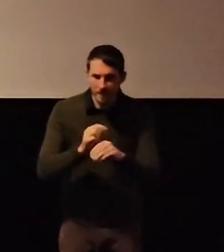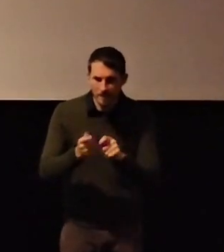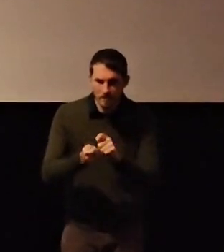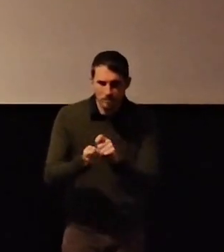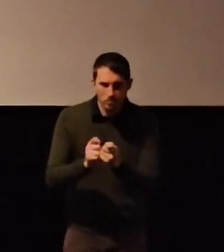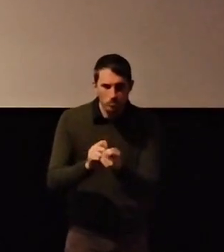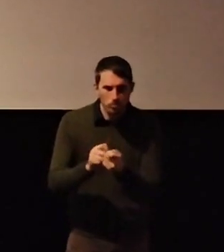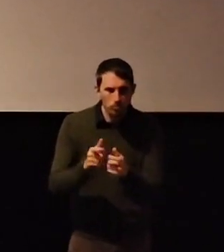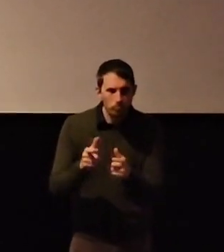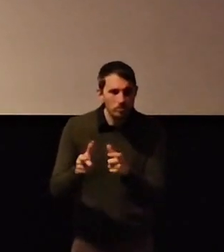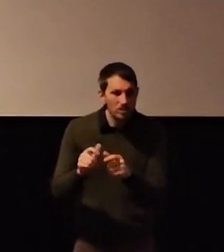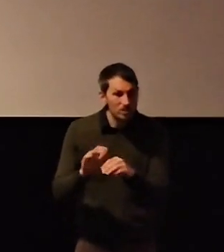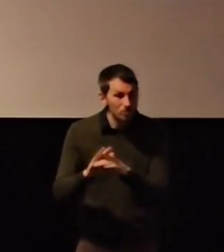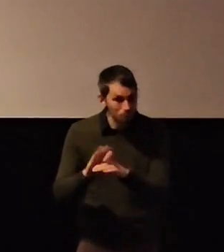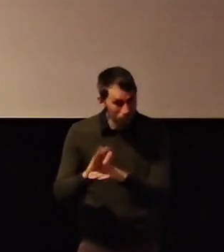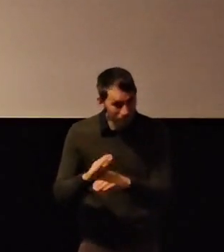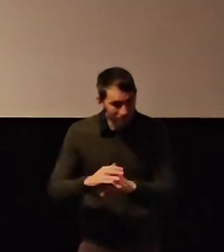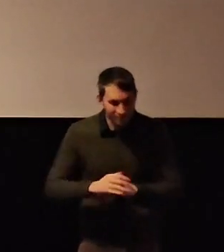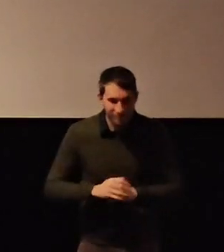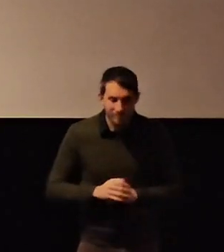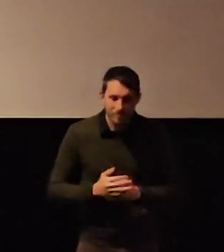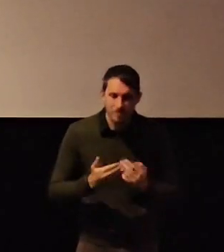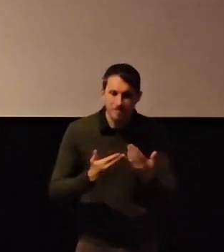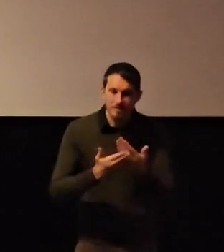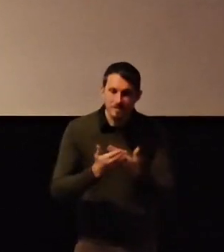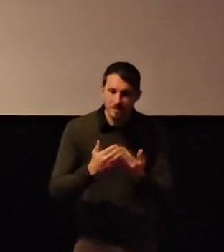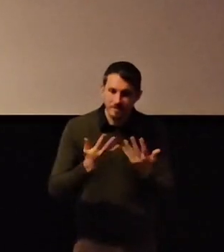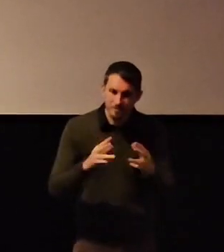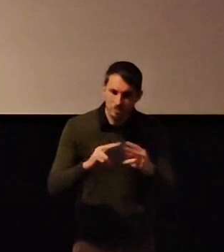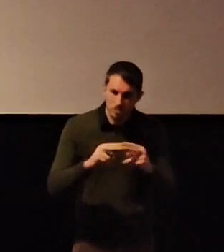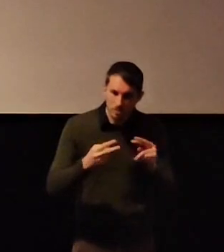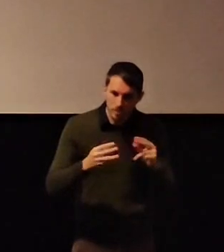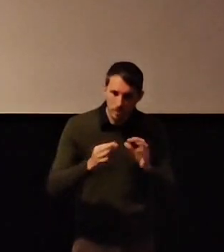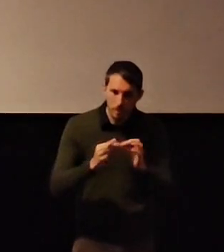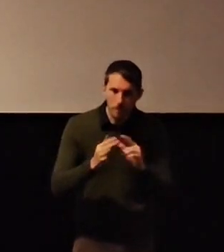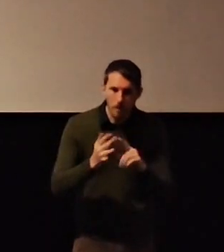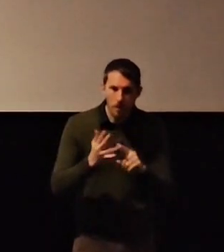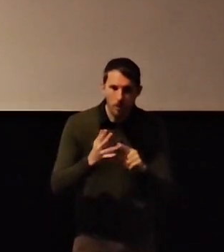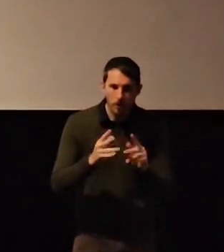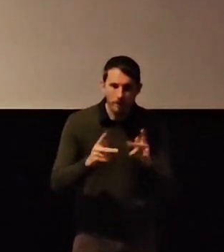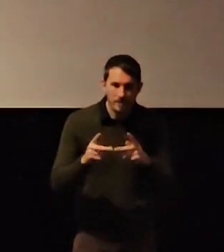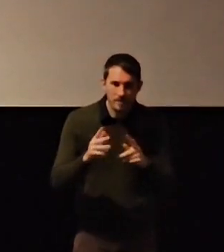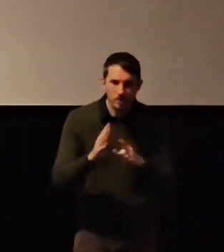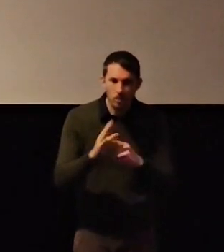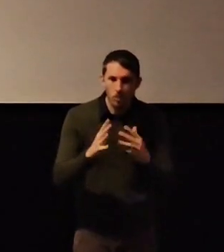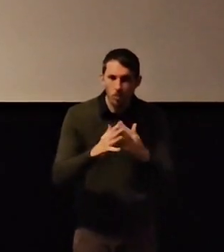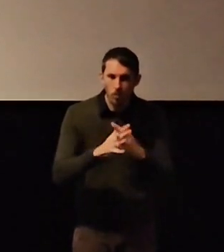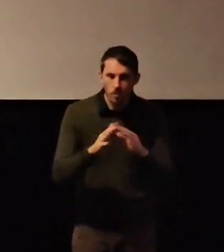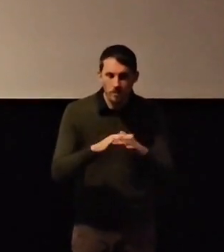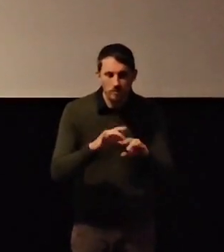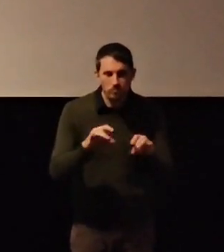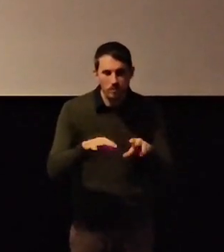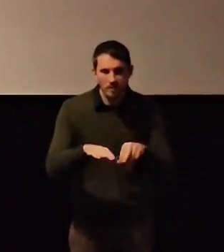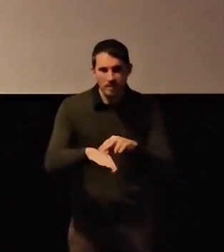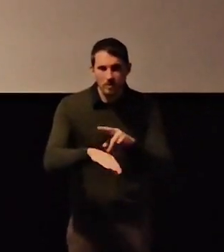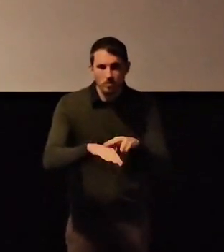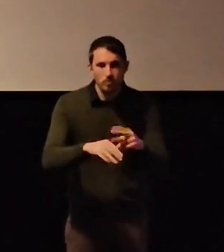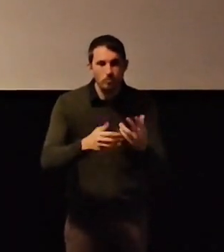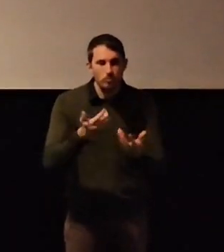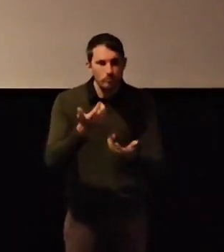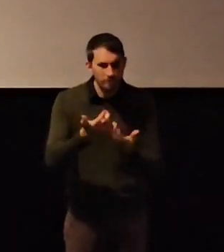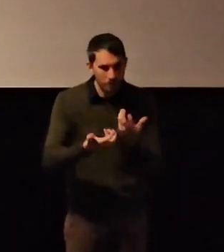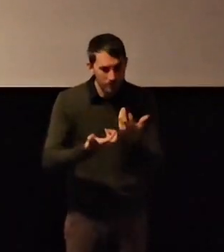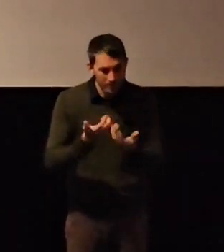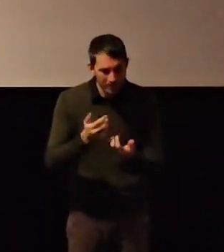regulations. She studied genetics, biophysics, and law at the Australian National University